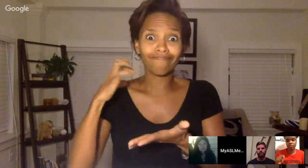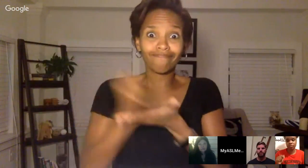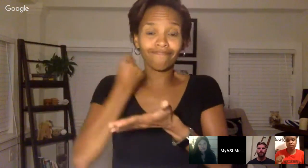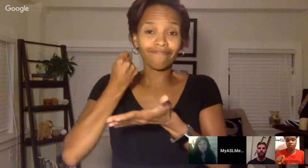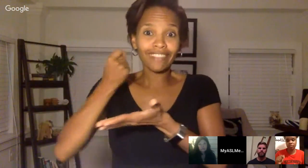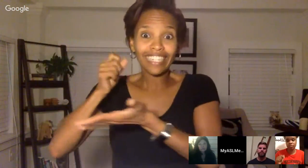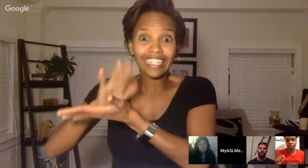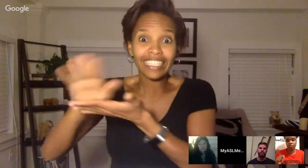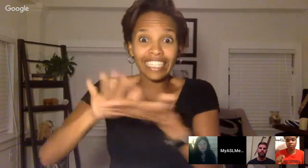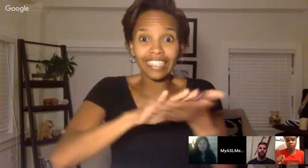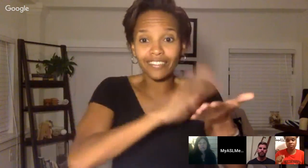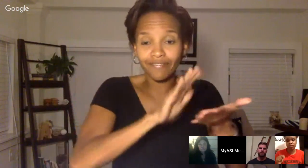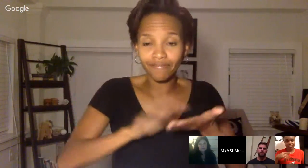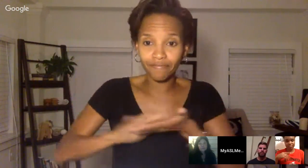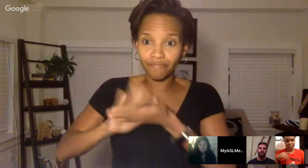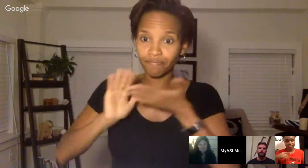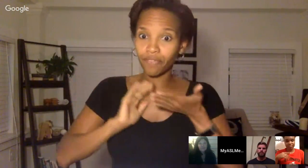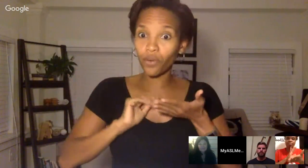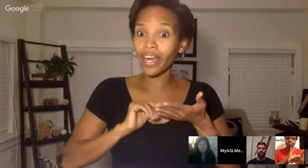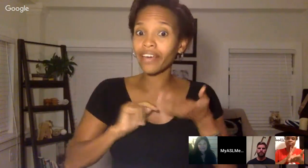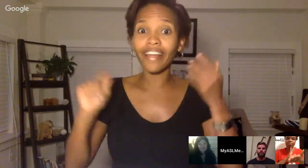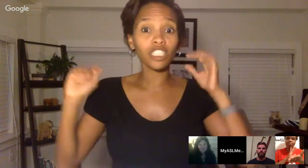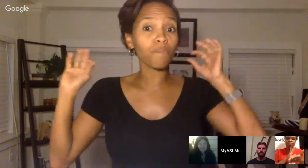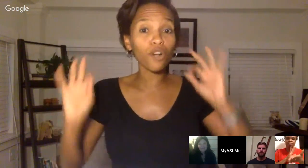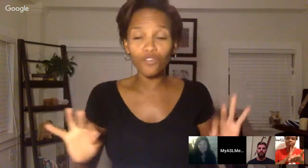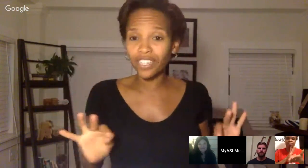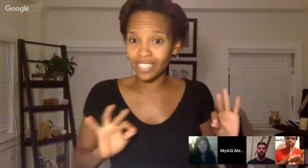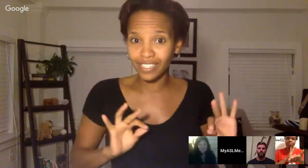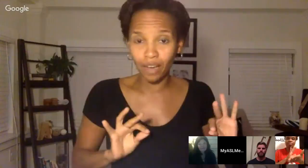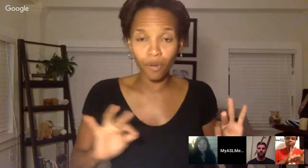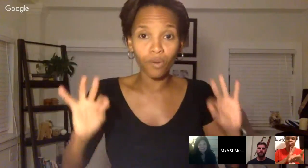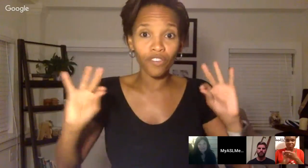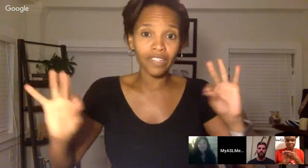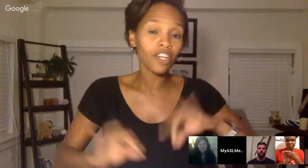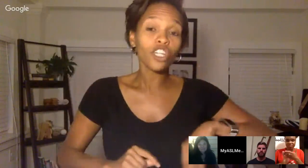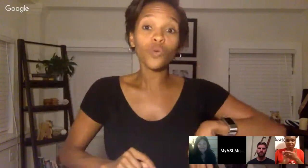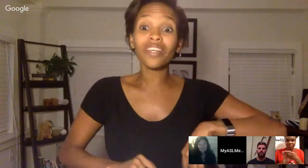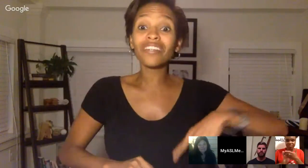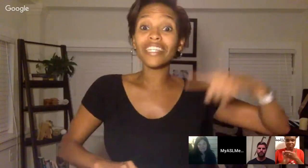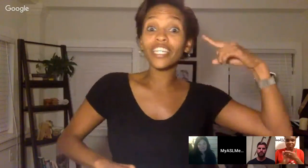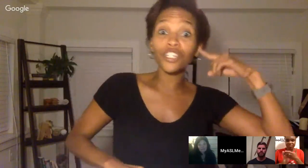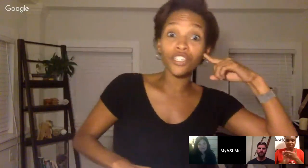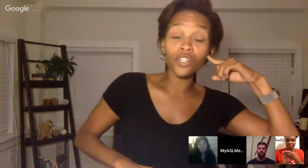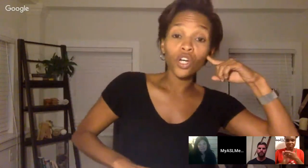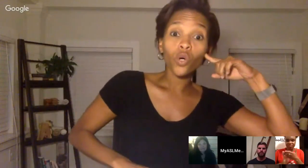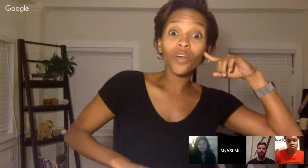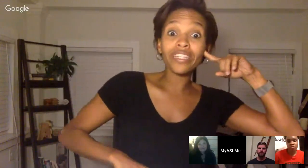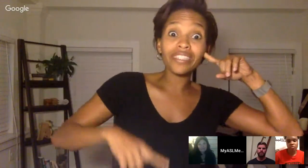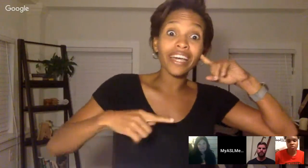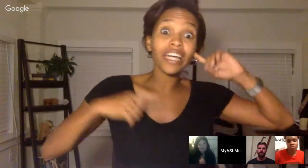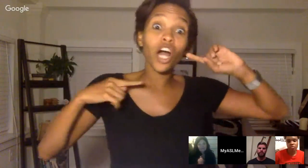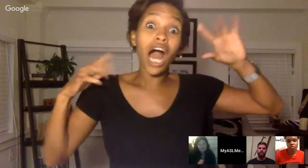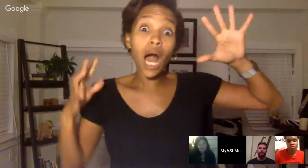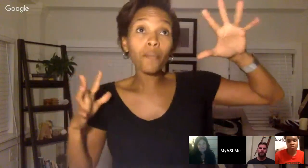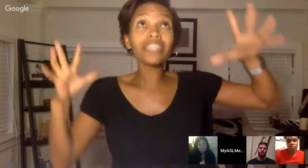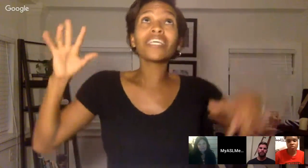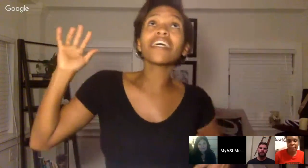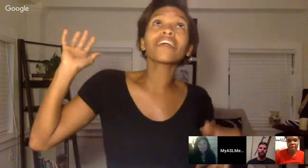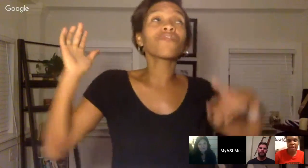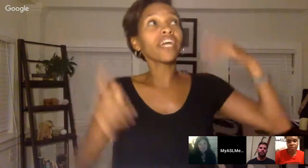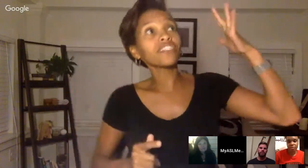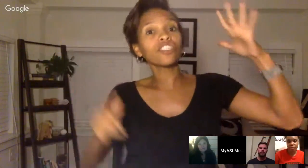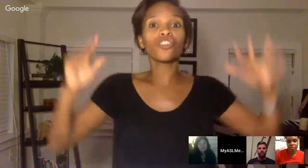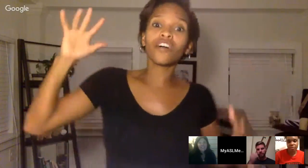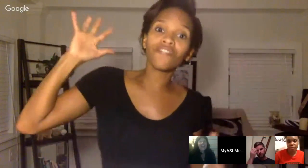me, clean. Okay, that's a perfect example, perfect example. So we didn't say, I'm gonna